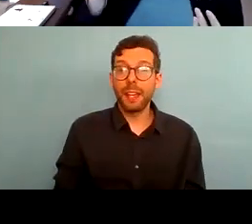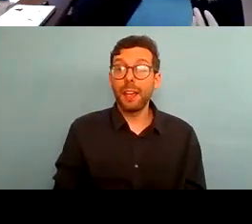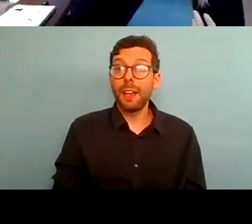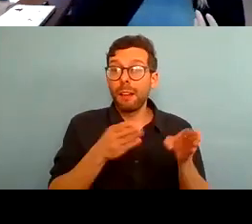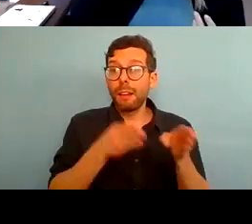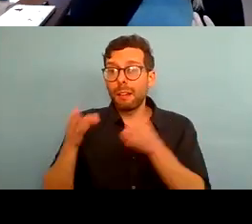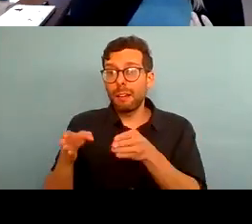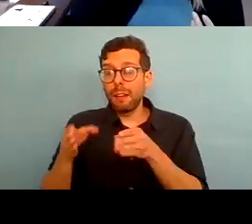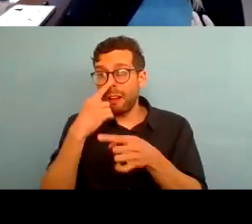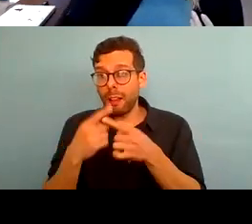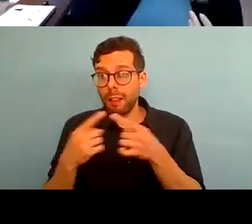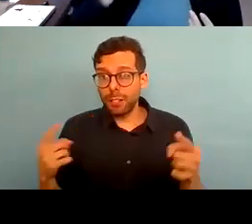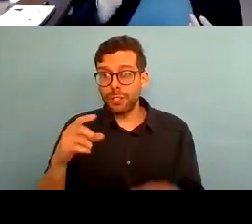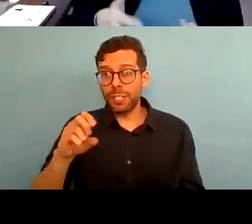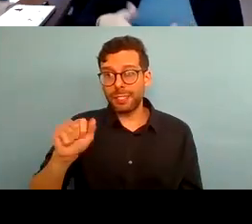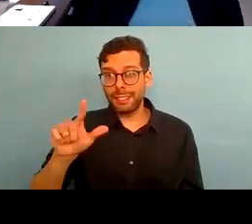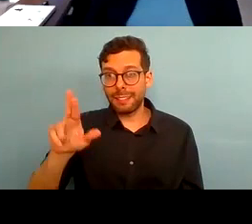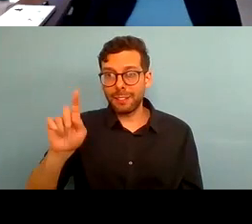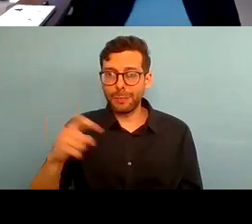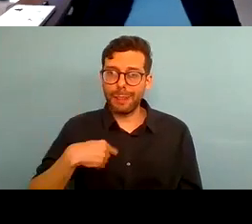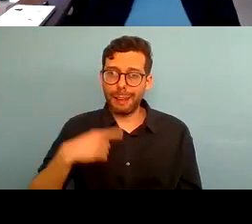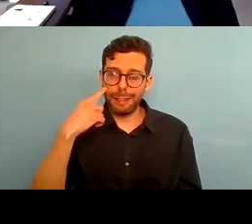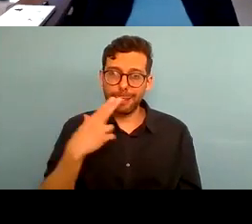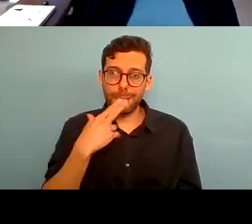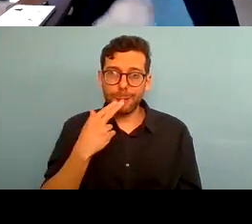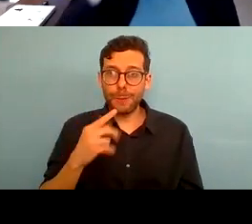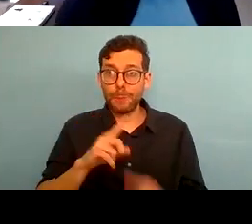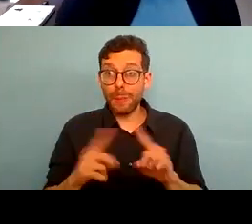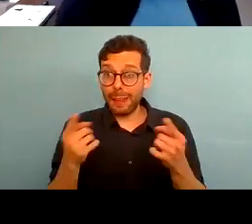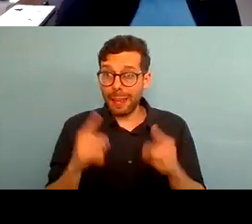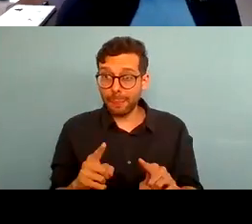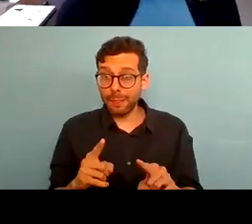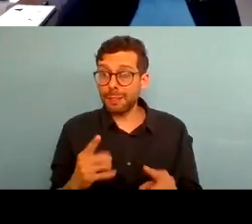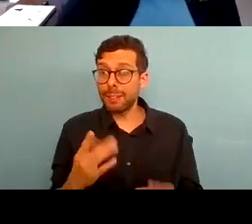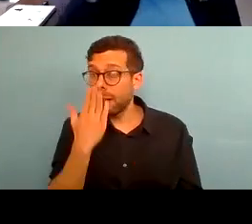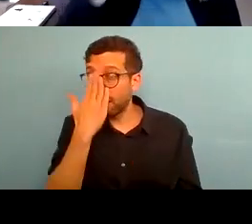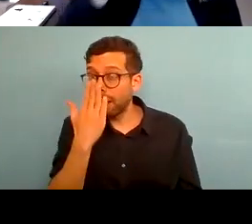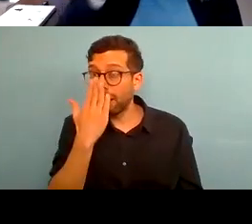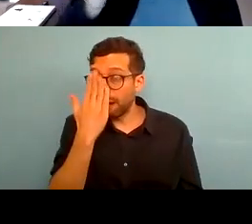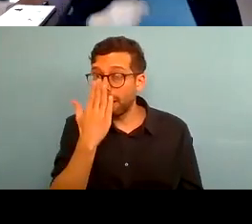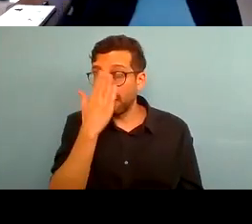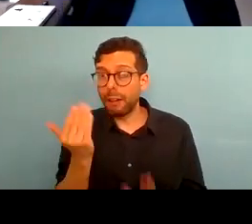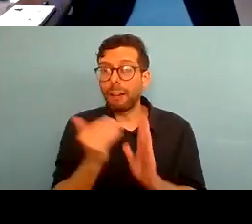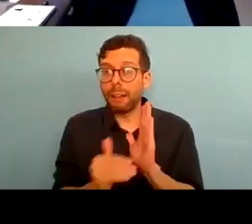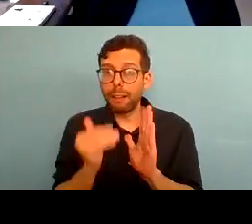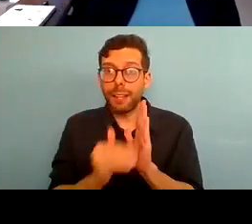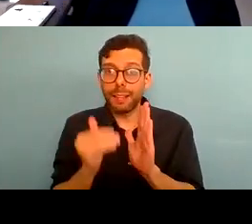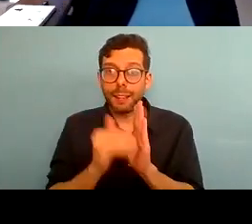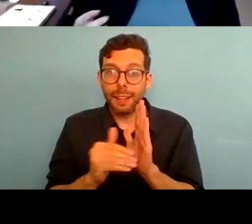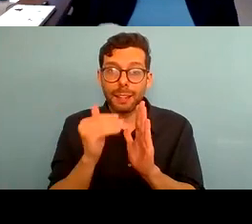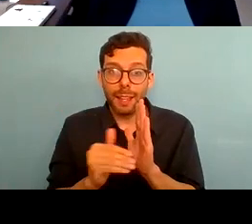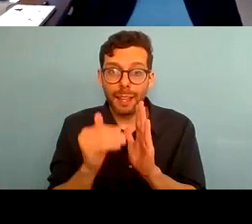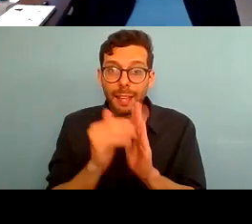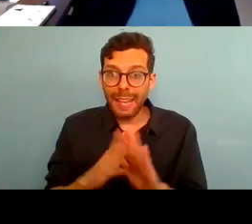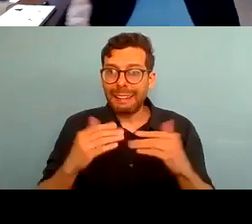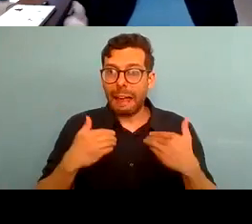from over and over and over itching your nose like this little boy in that picture, where you eventually get a little line that actually does have a fancy